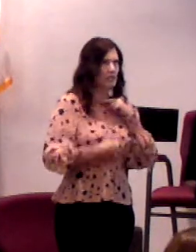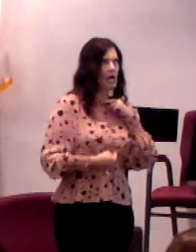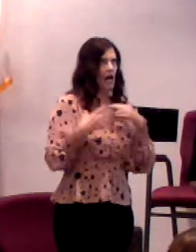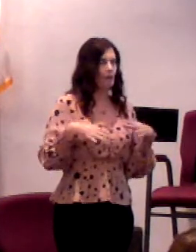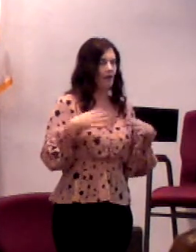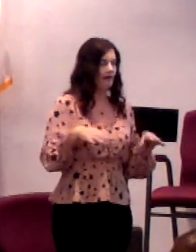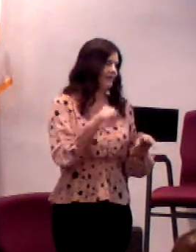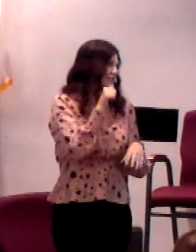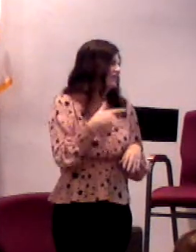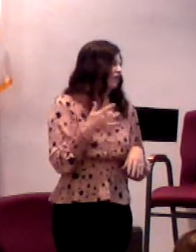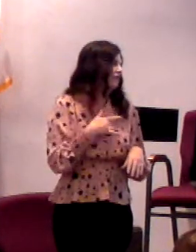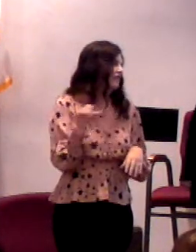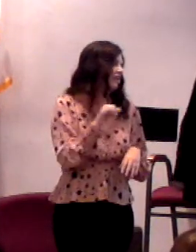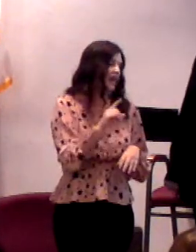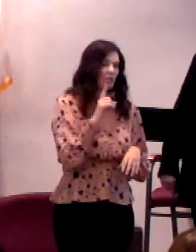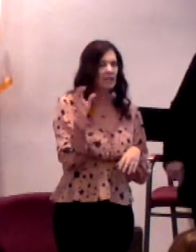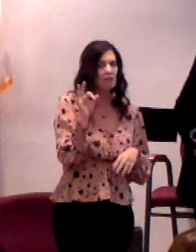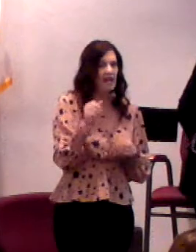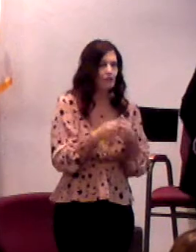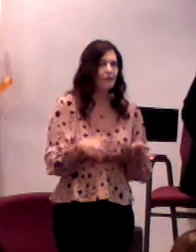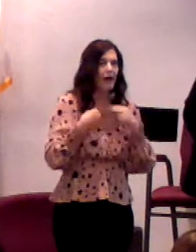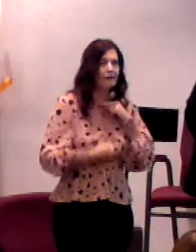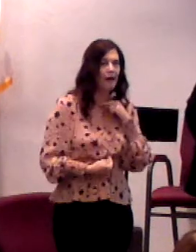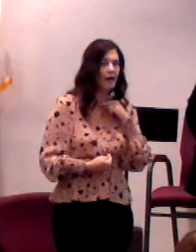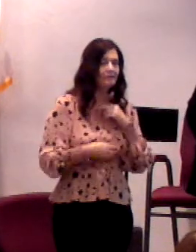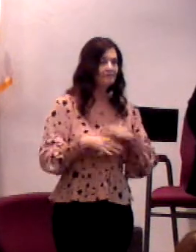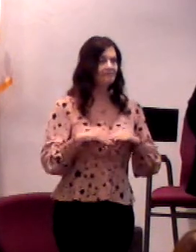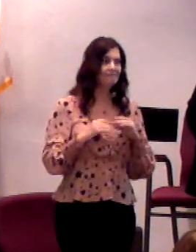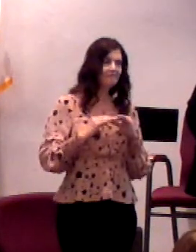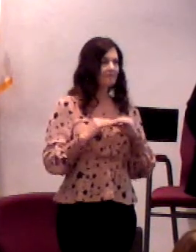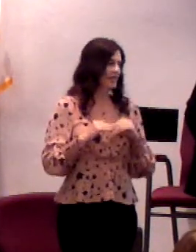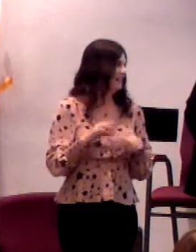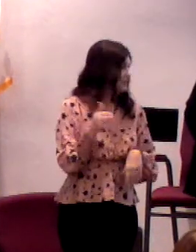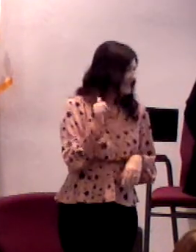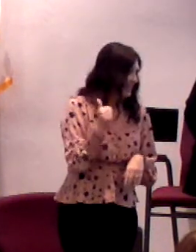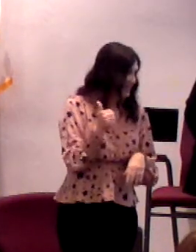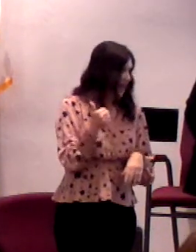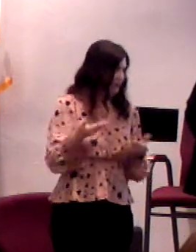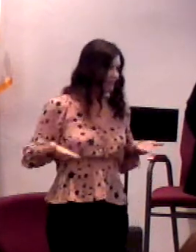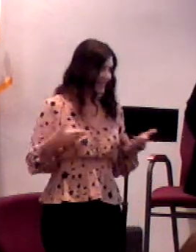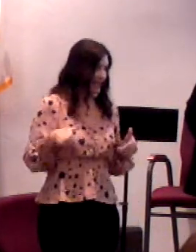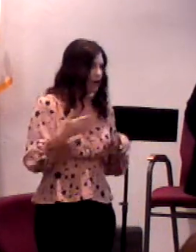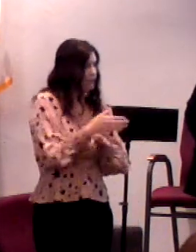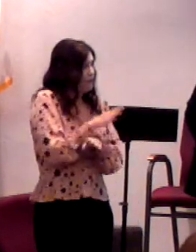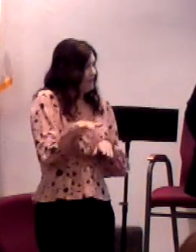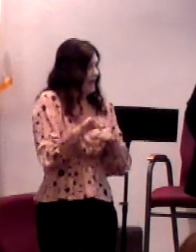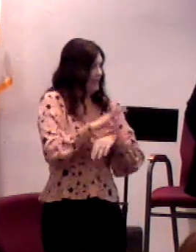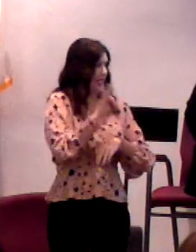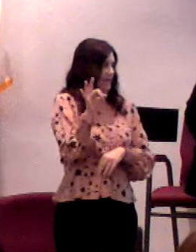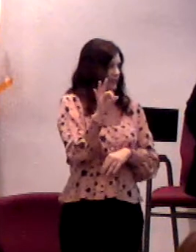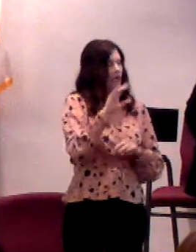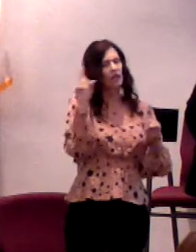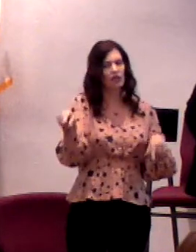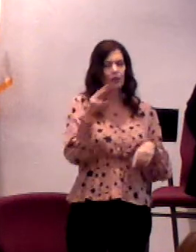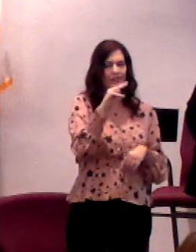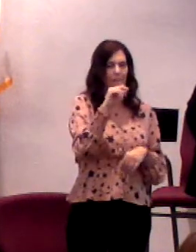Just don't feel like being pastor without a tie on. So at 10 o'clock, we'll be in here. Before that, at 9 o'clock, be over in the Ministry